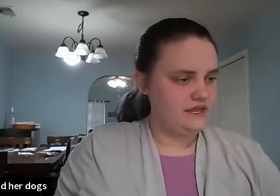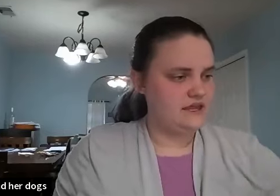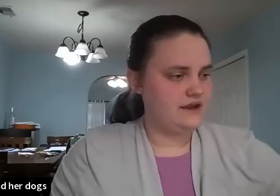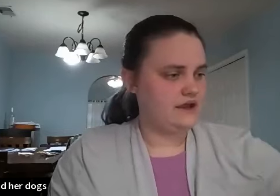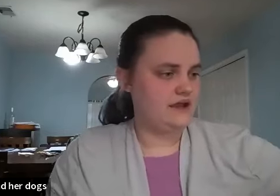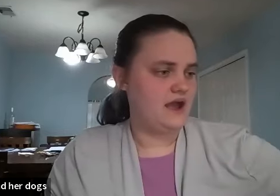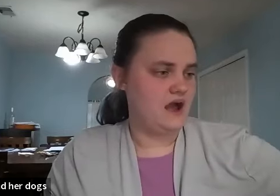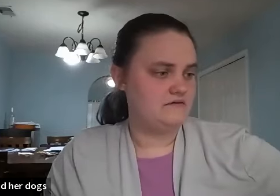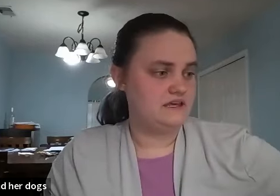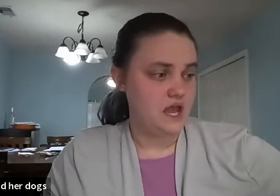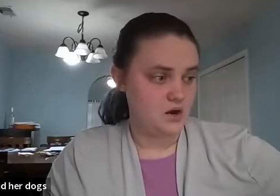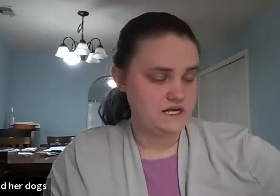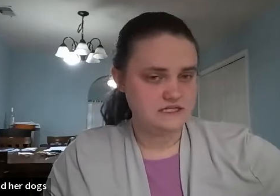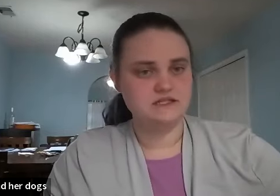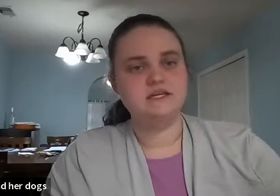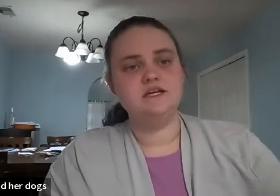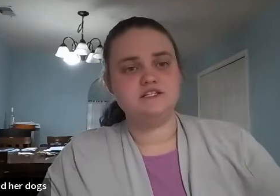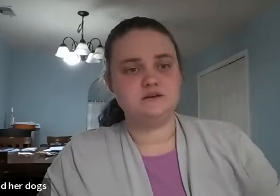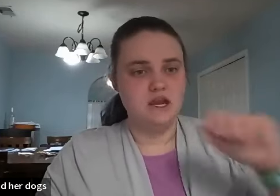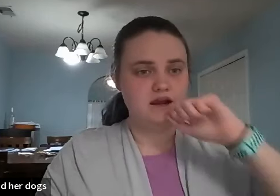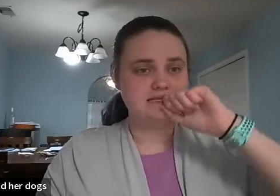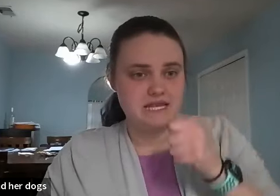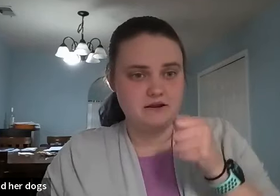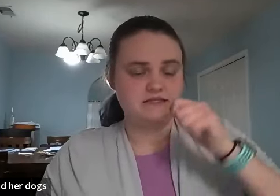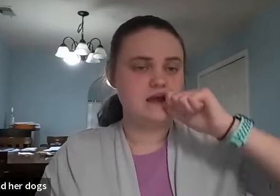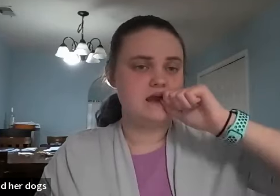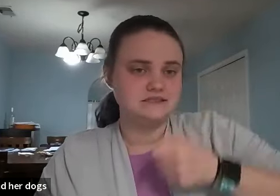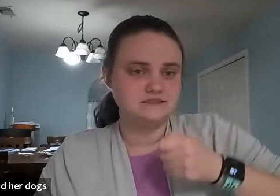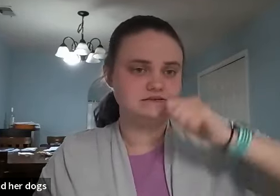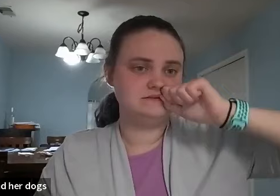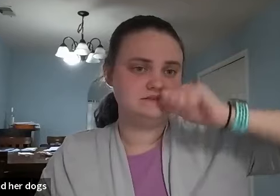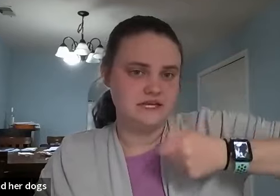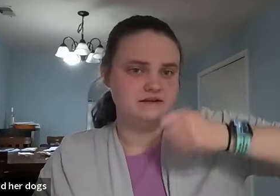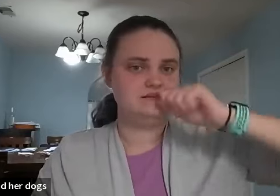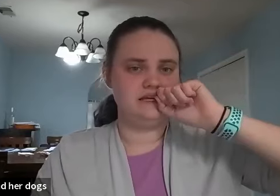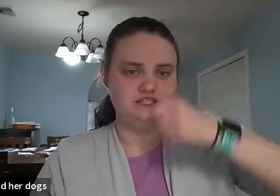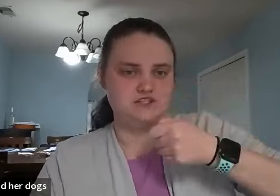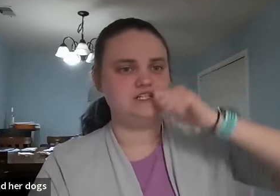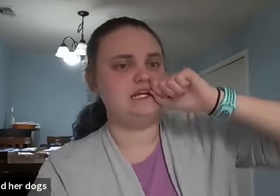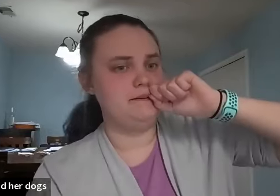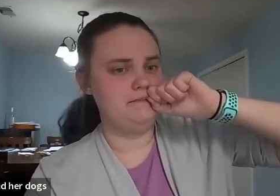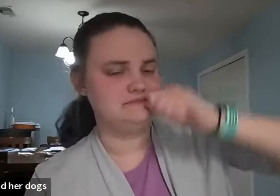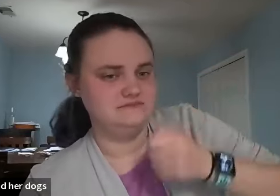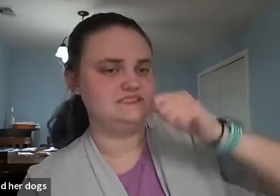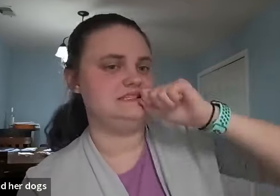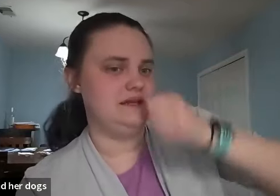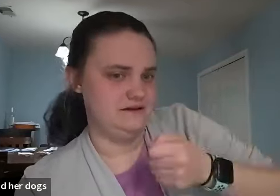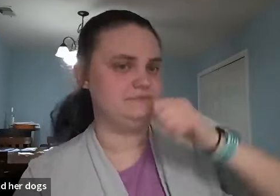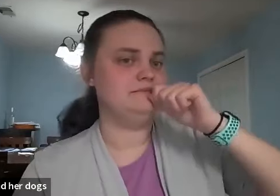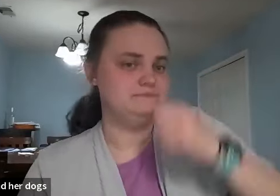Then I have carrot. So carrot is carrot. Carrot, like it's just crunching it. Yep, carrot.